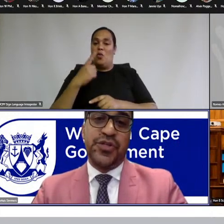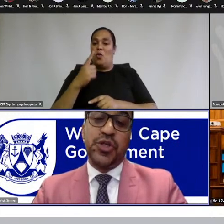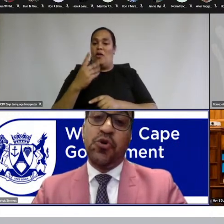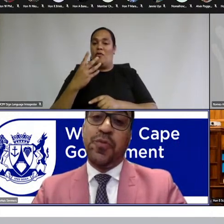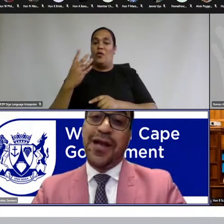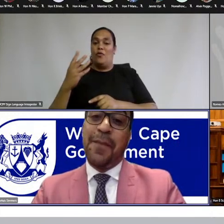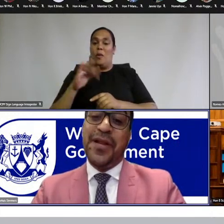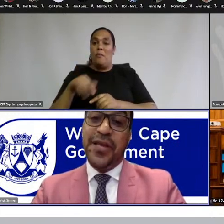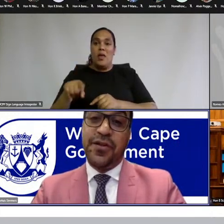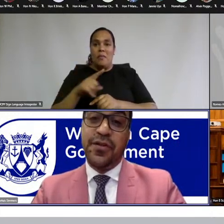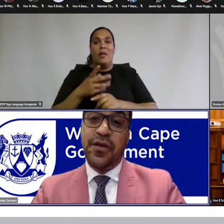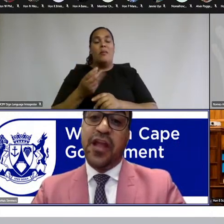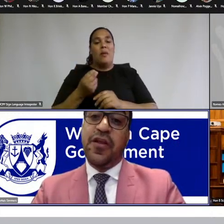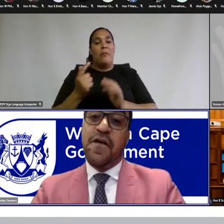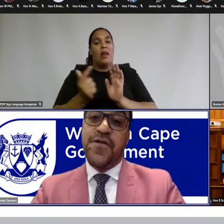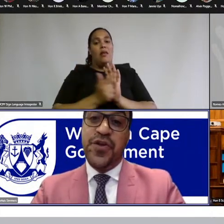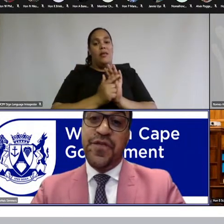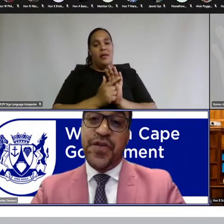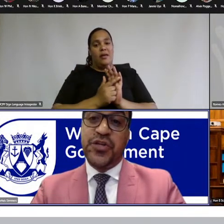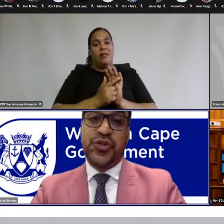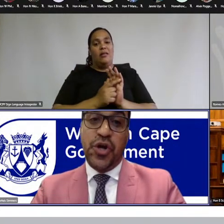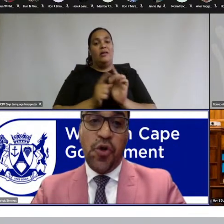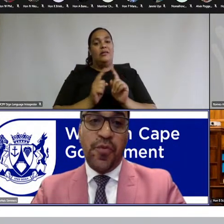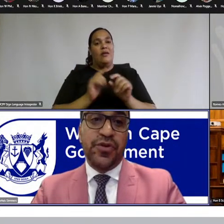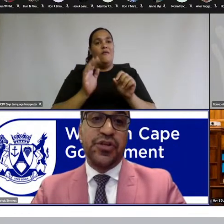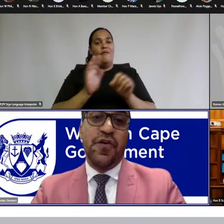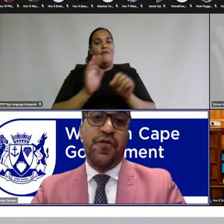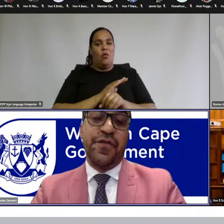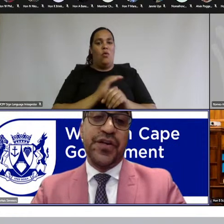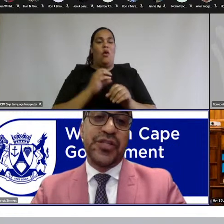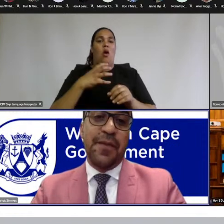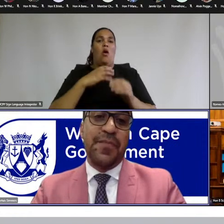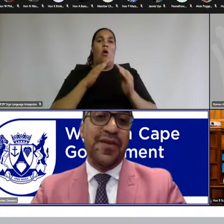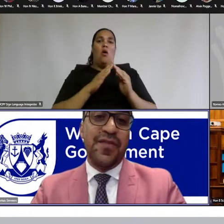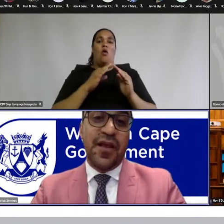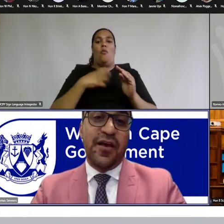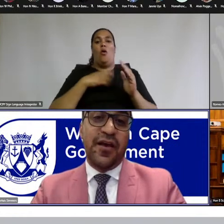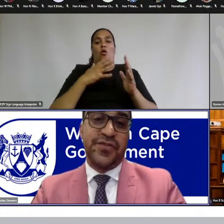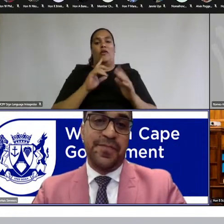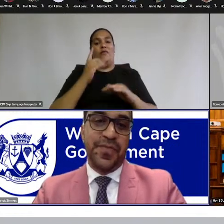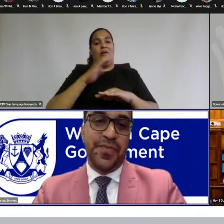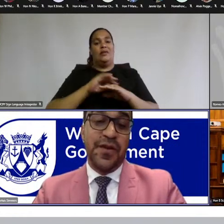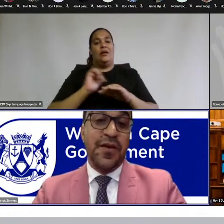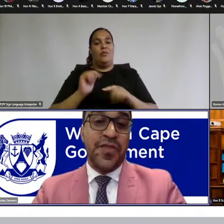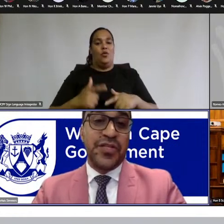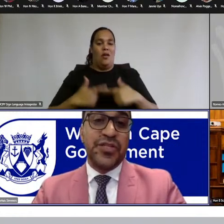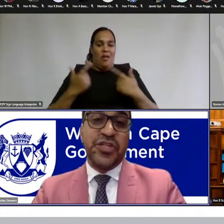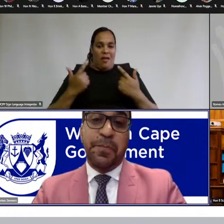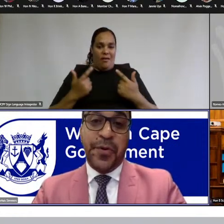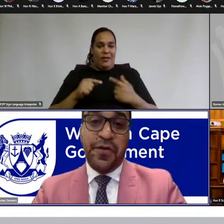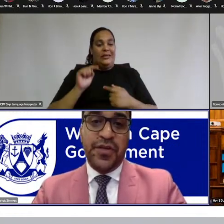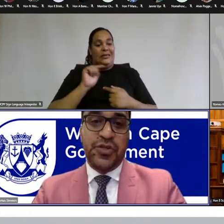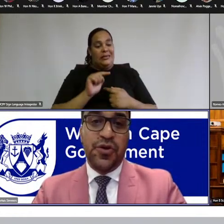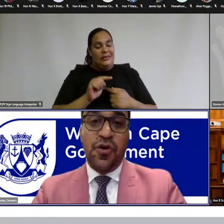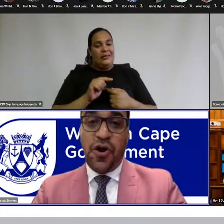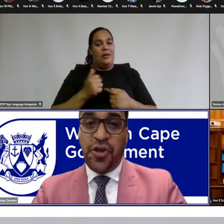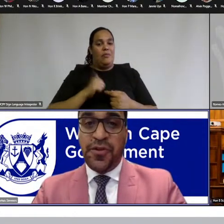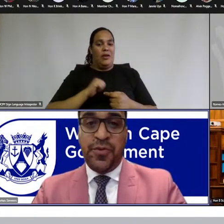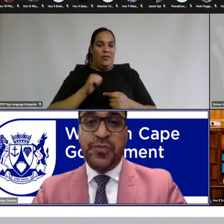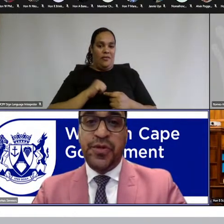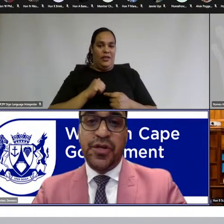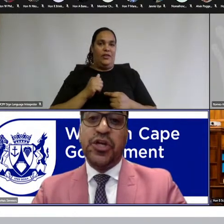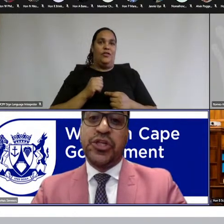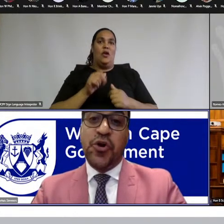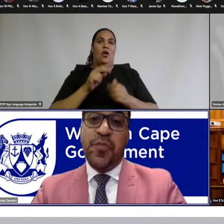15,144 residents could become legal and fully fledged homeowners for the first time in their lives. This is a privilege, Honourable